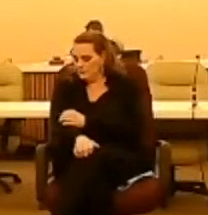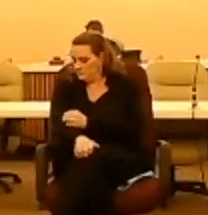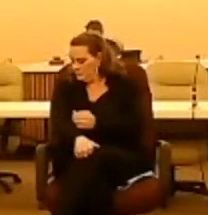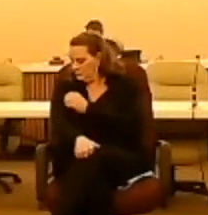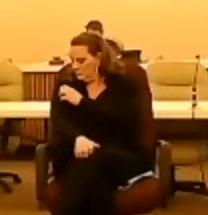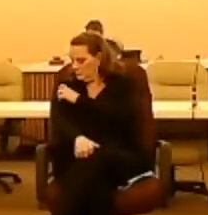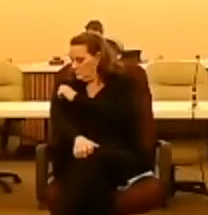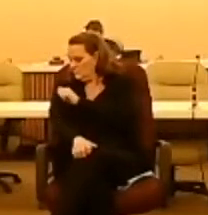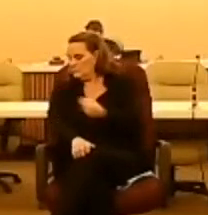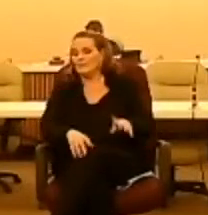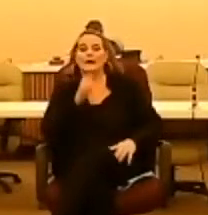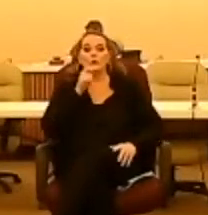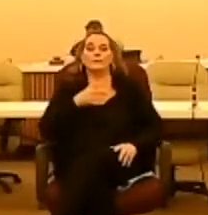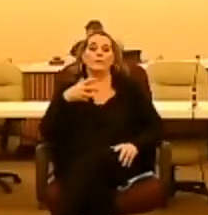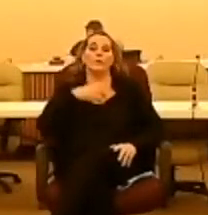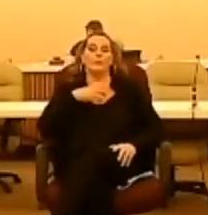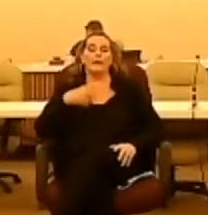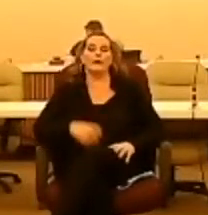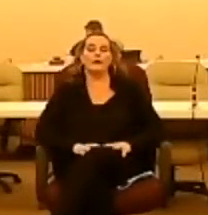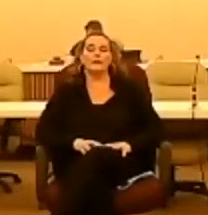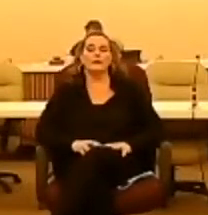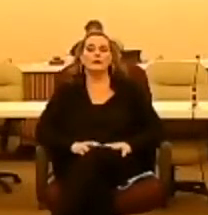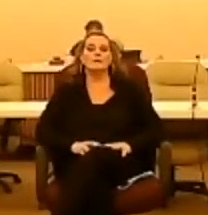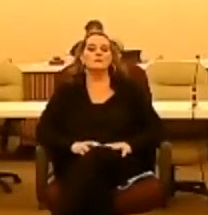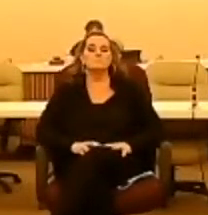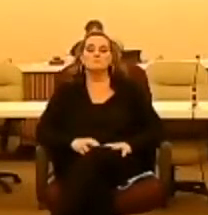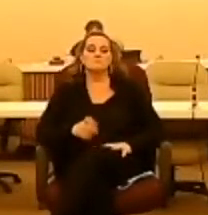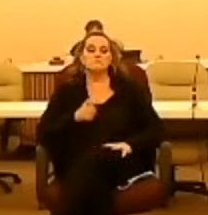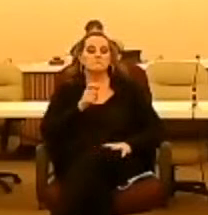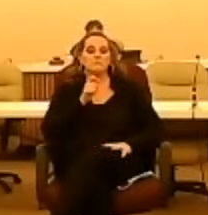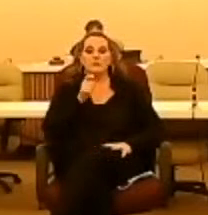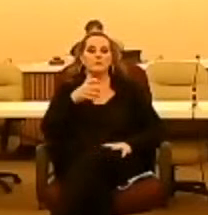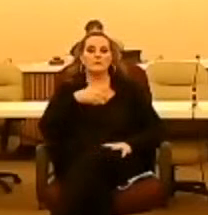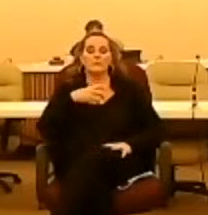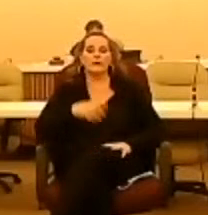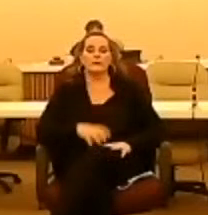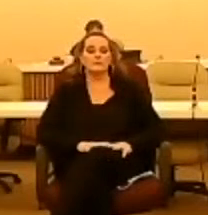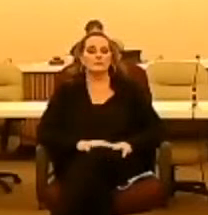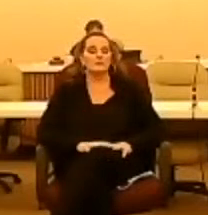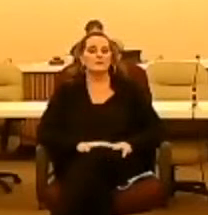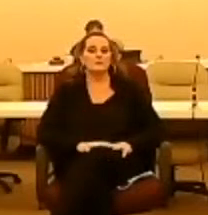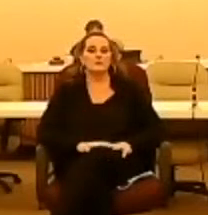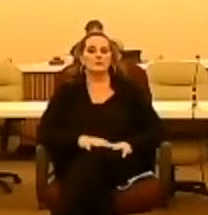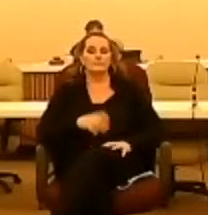Hearing no objection, then I will, and any reason not to close all three?